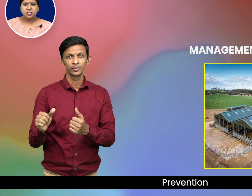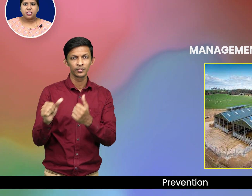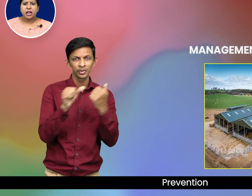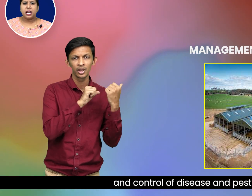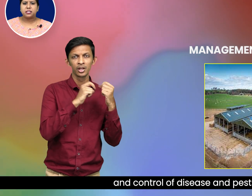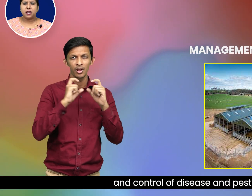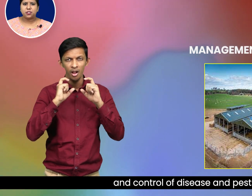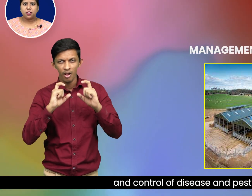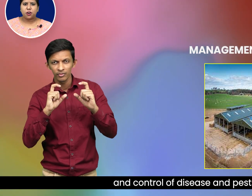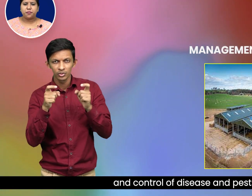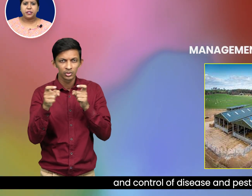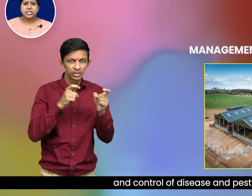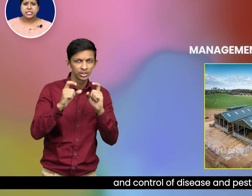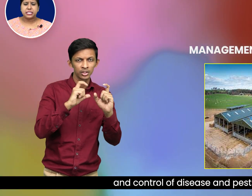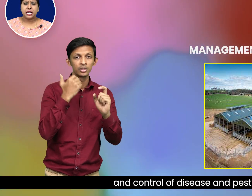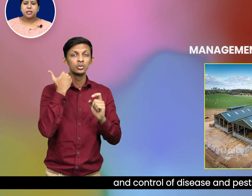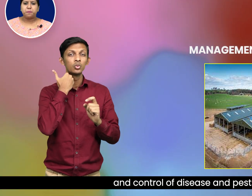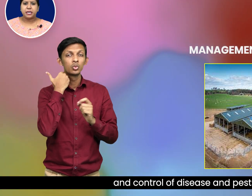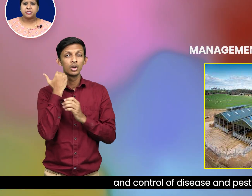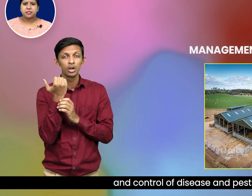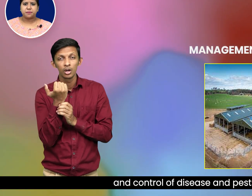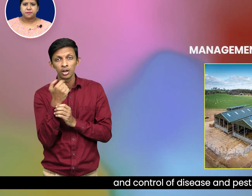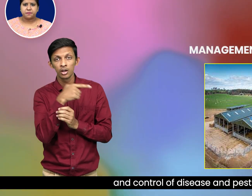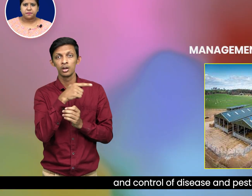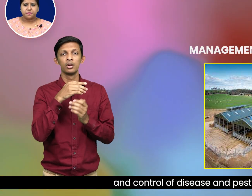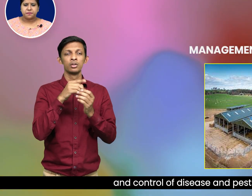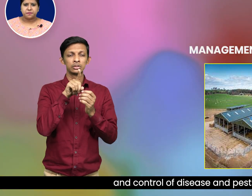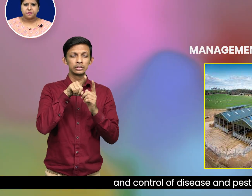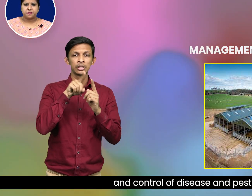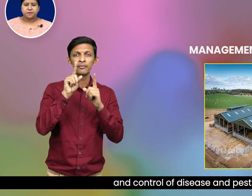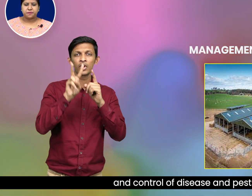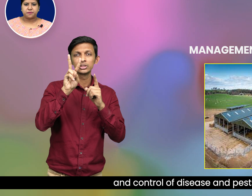prevention and control of disease and pests.